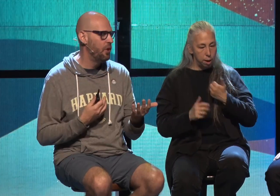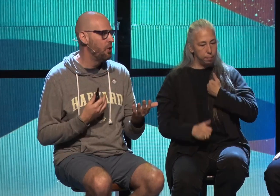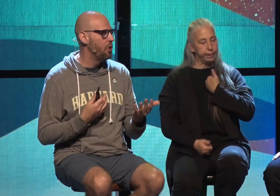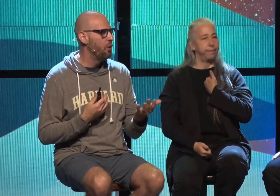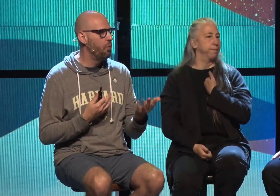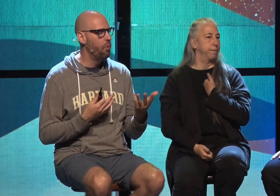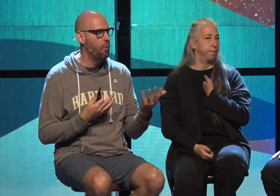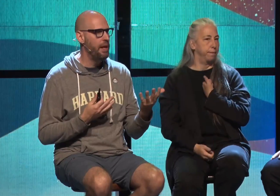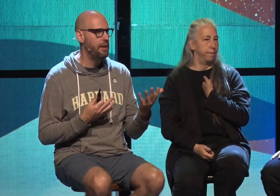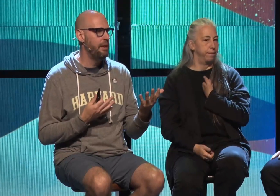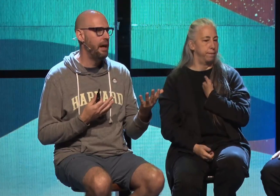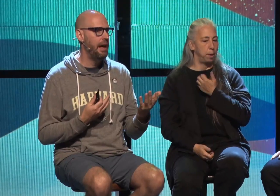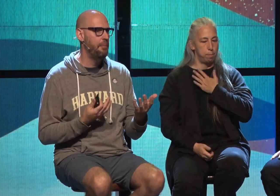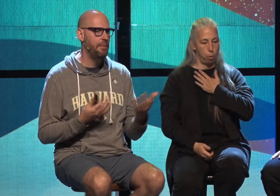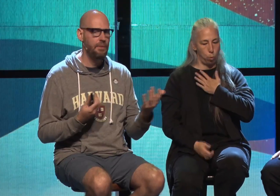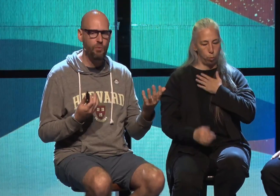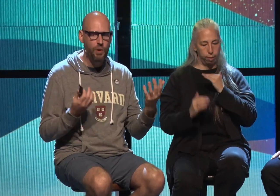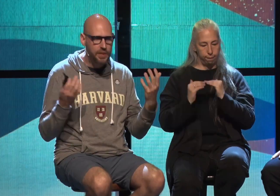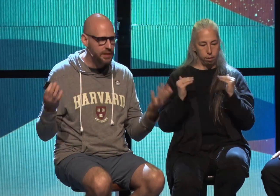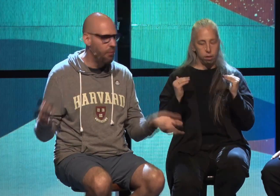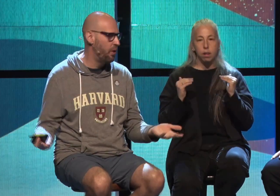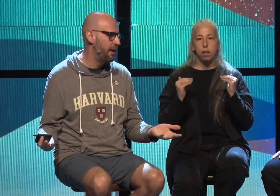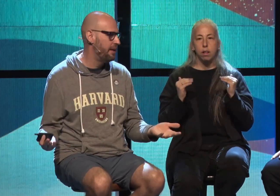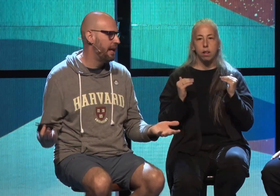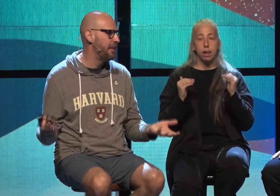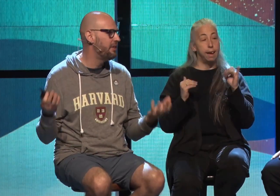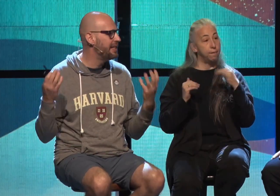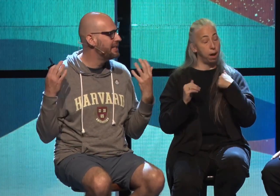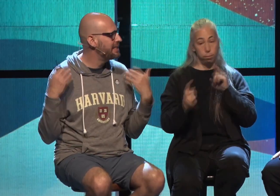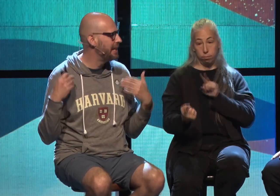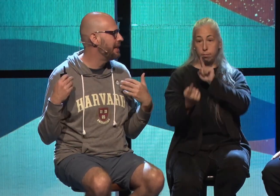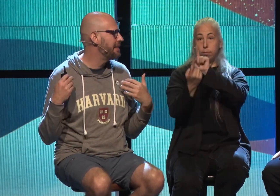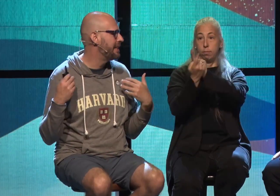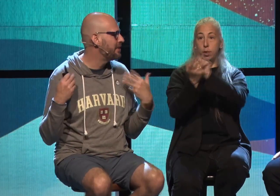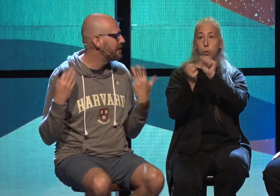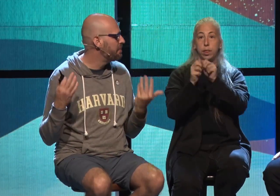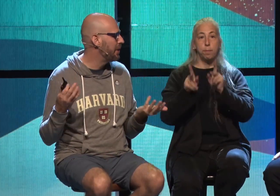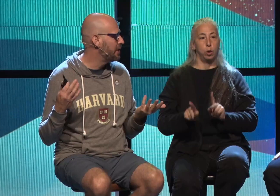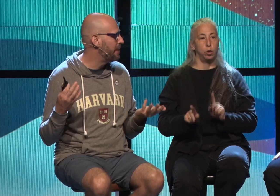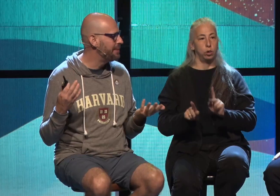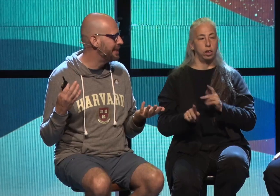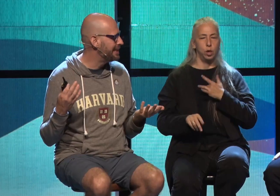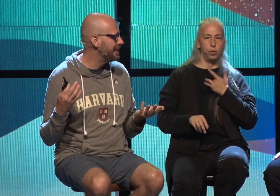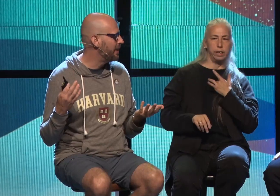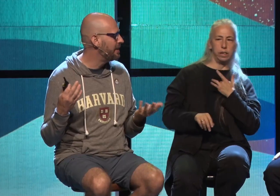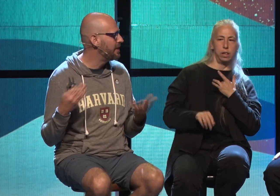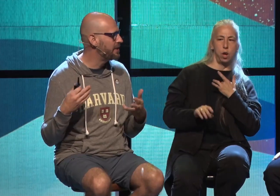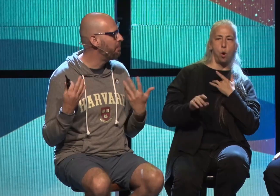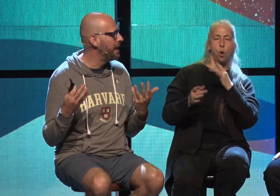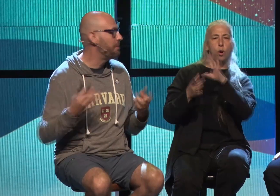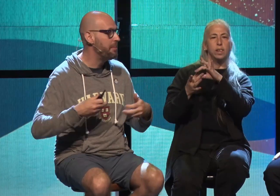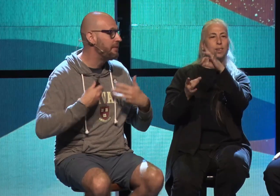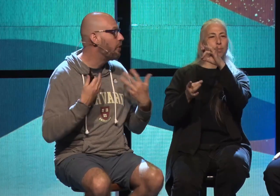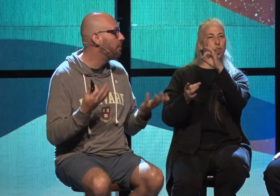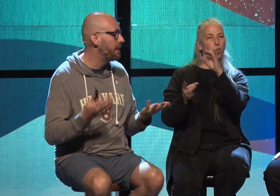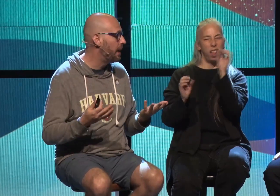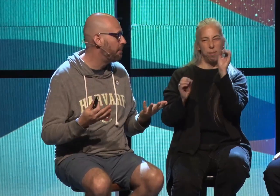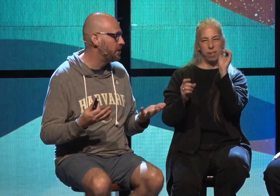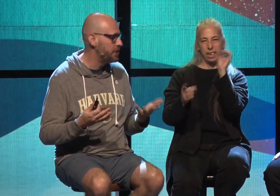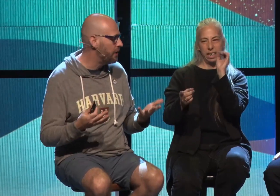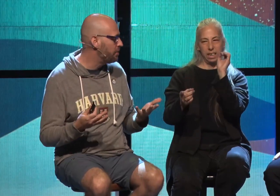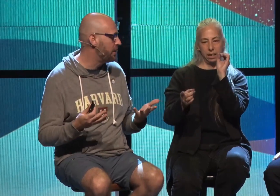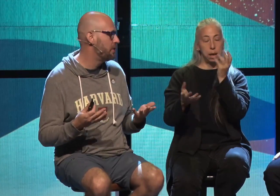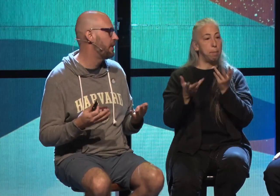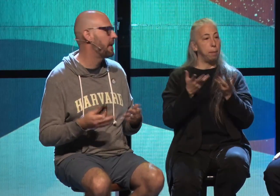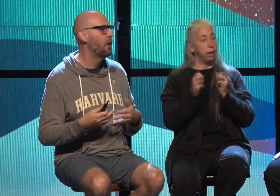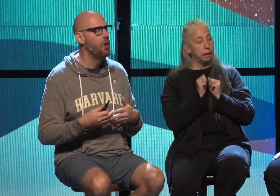level when I'm with someone and you get this sense that there's a spiritual emptiness there, that there's a pain, maybe they've opened up